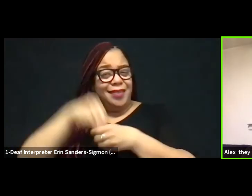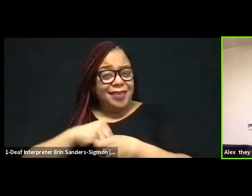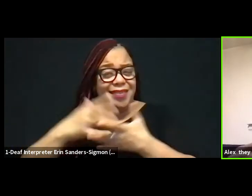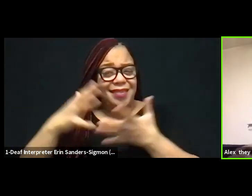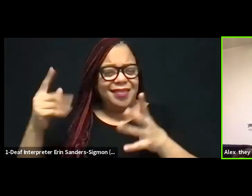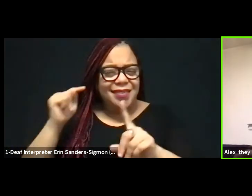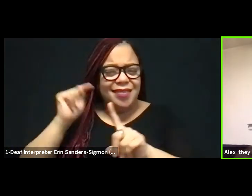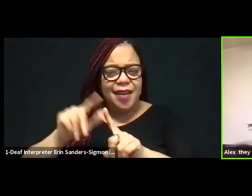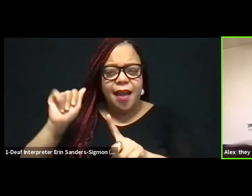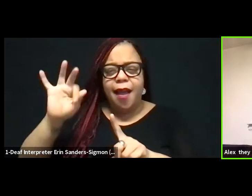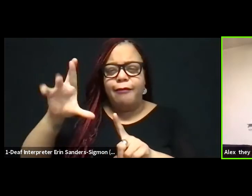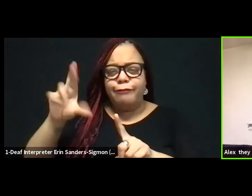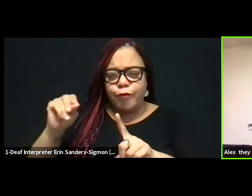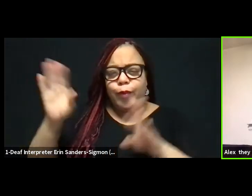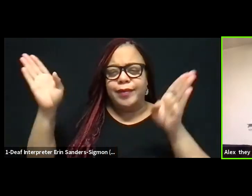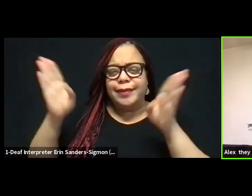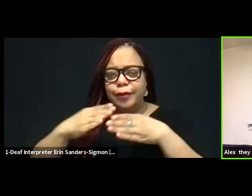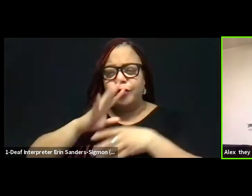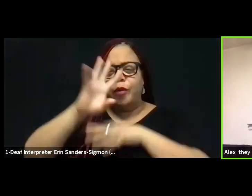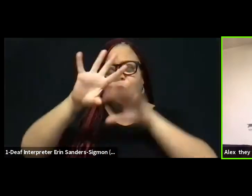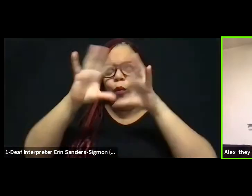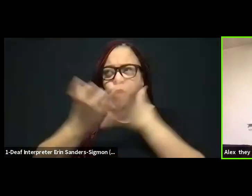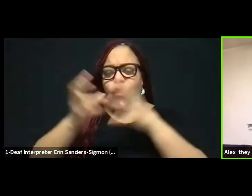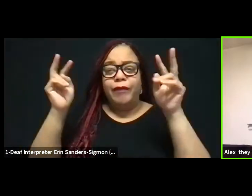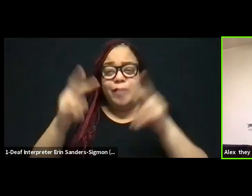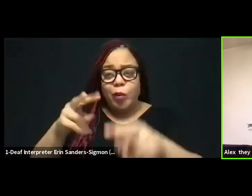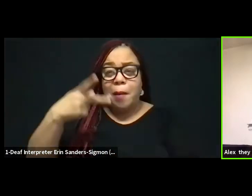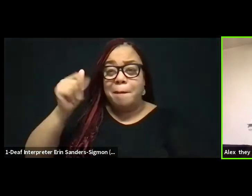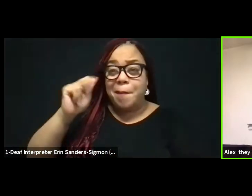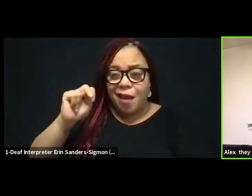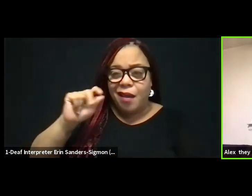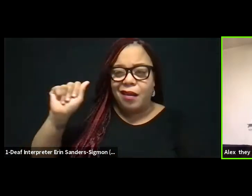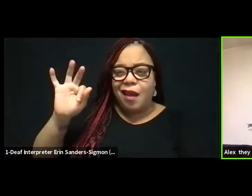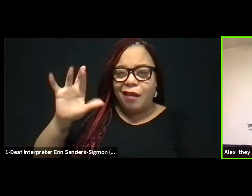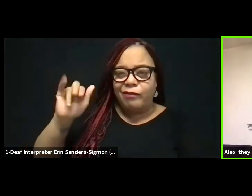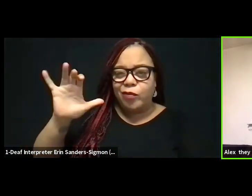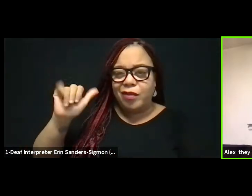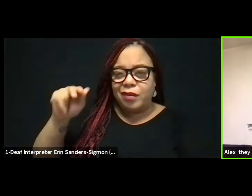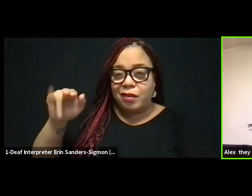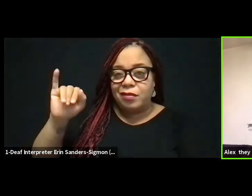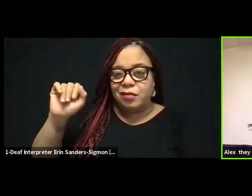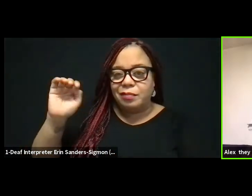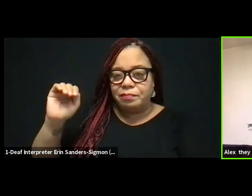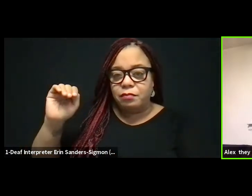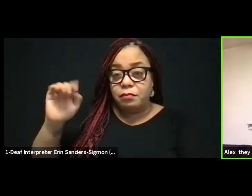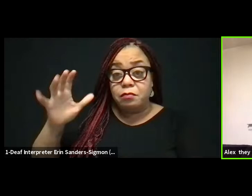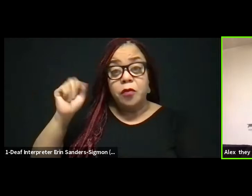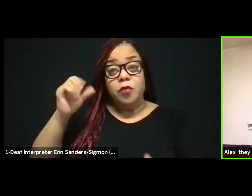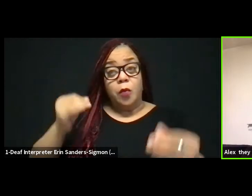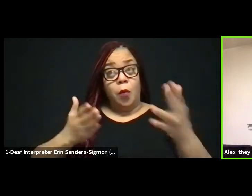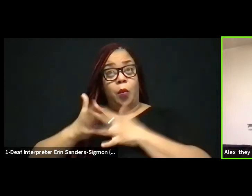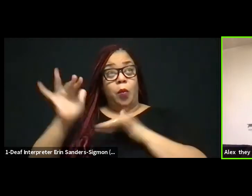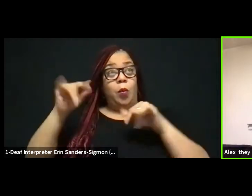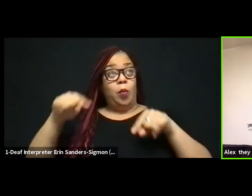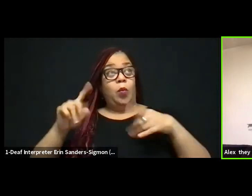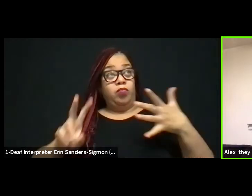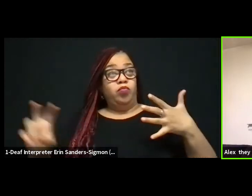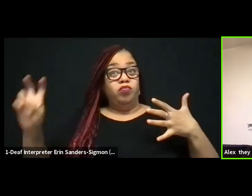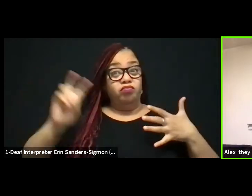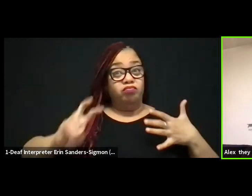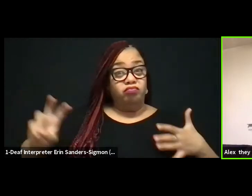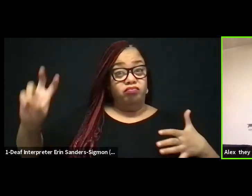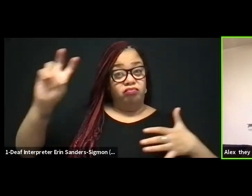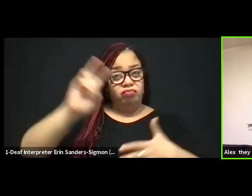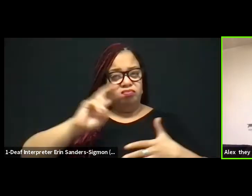So through this like tour, you know, we've been, you know, traveling, you know, went to